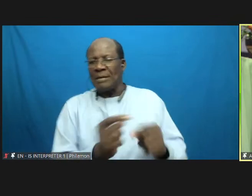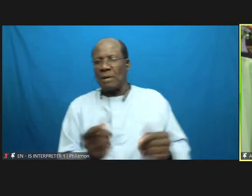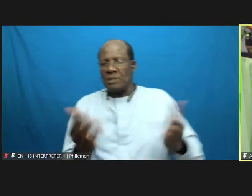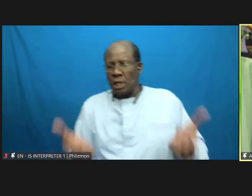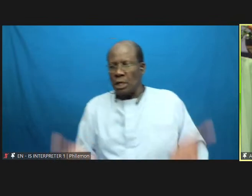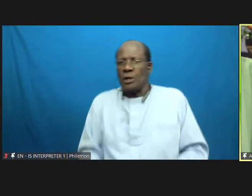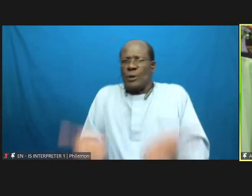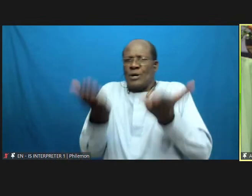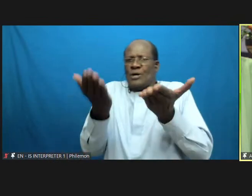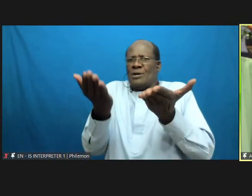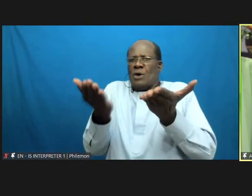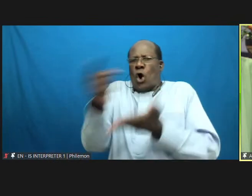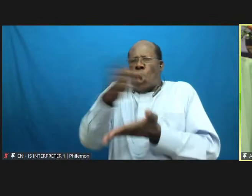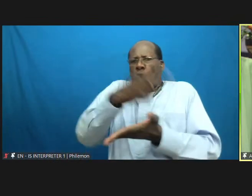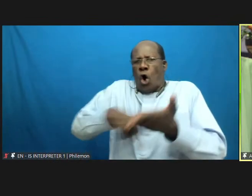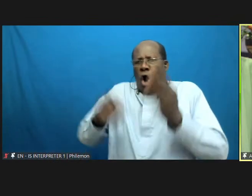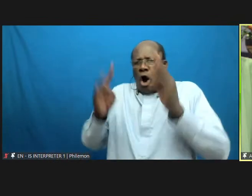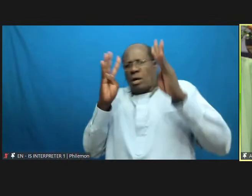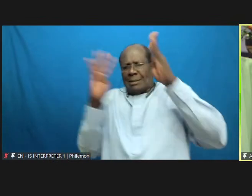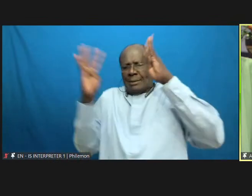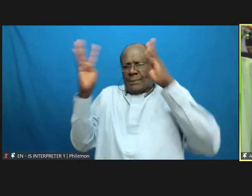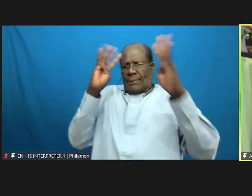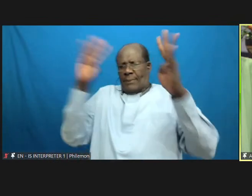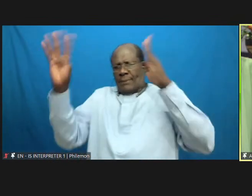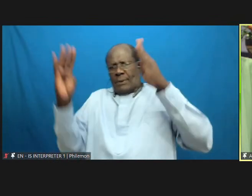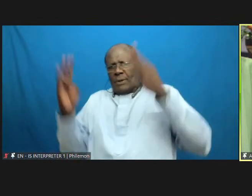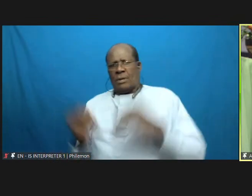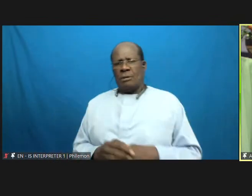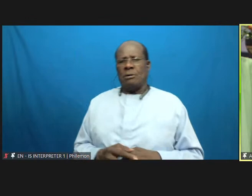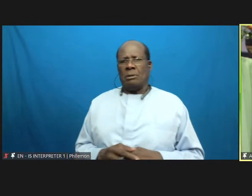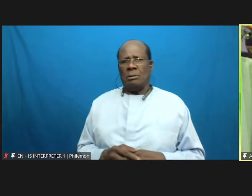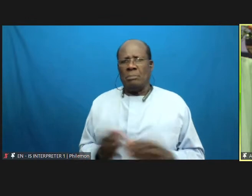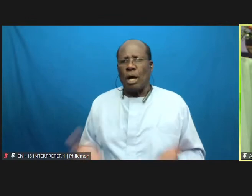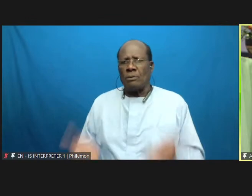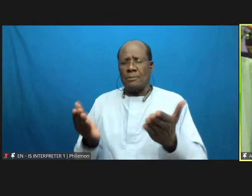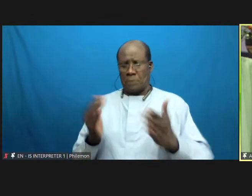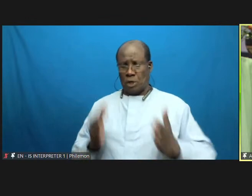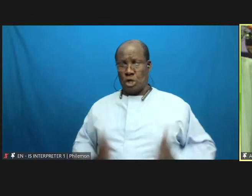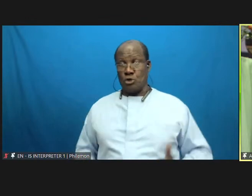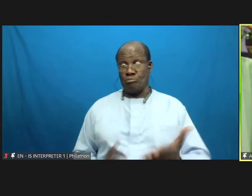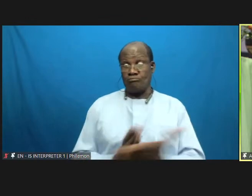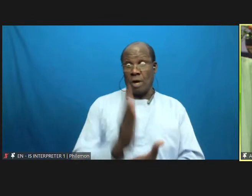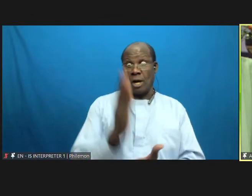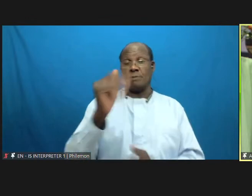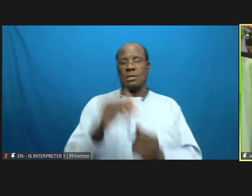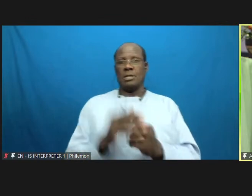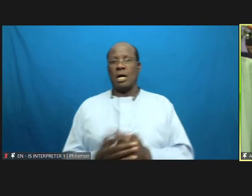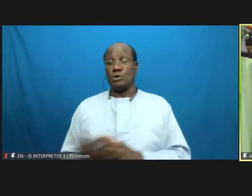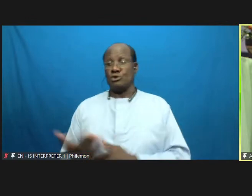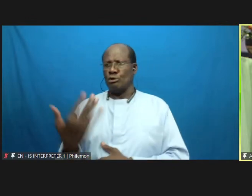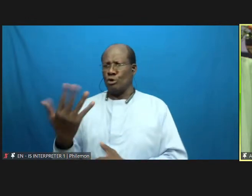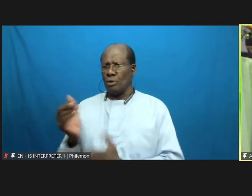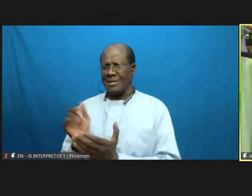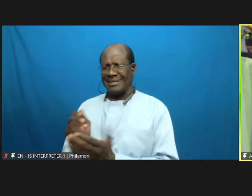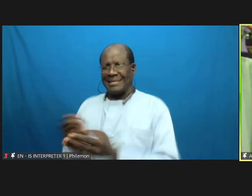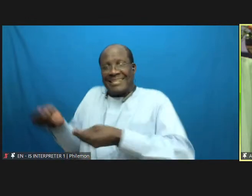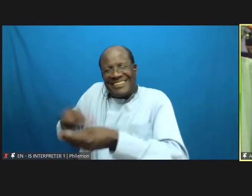to greening and as well as enhancing human rights. There is a need also